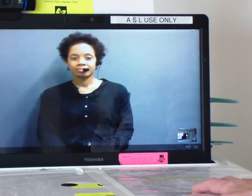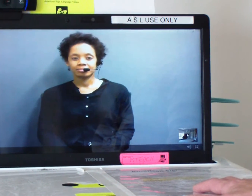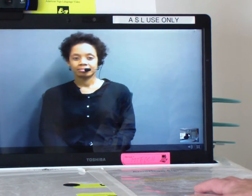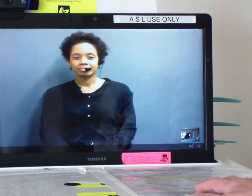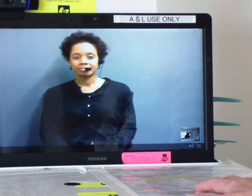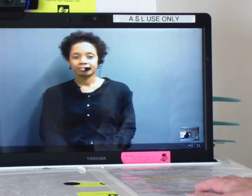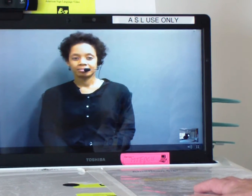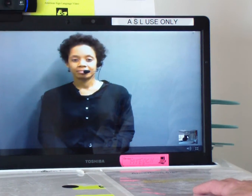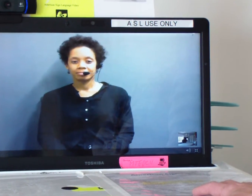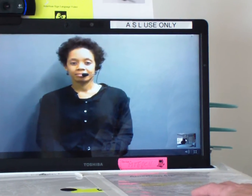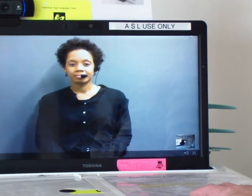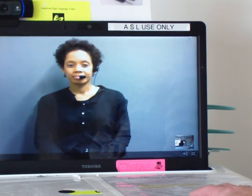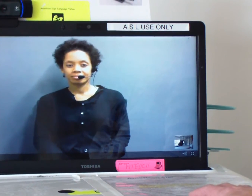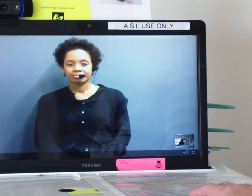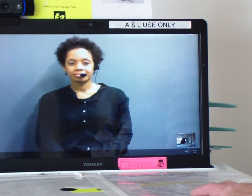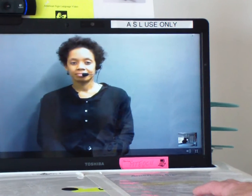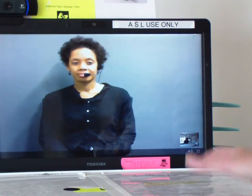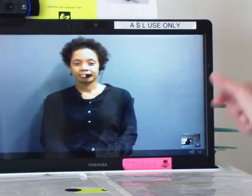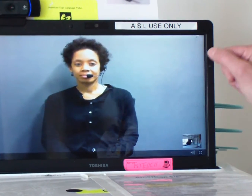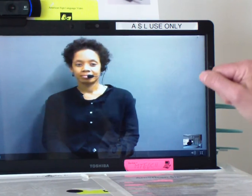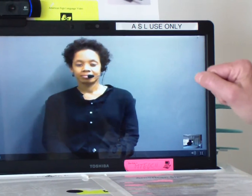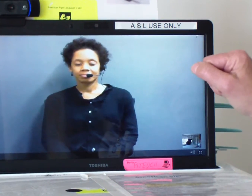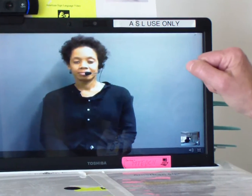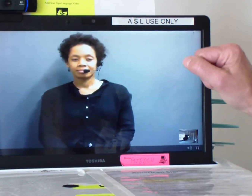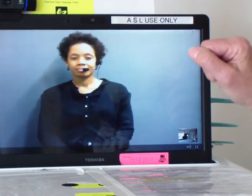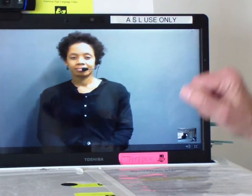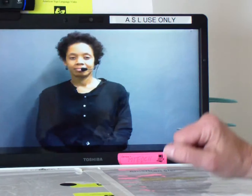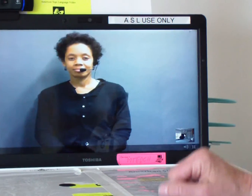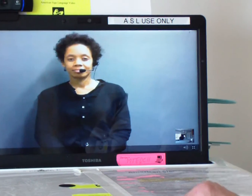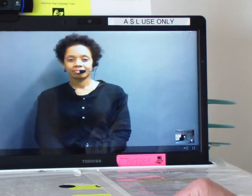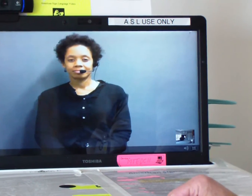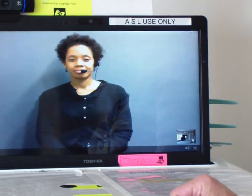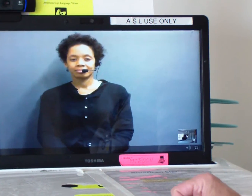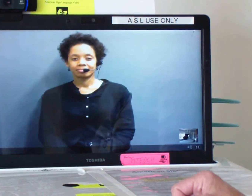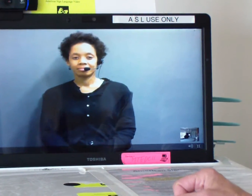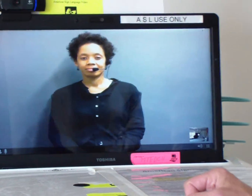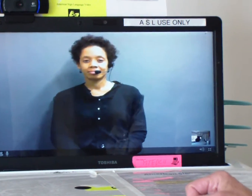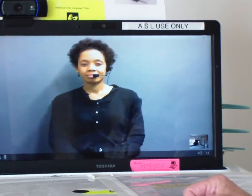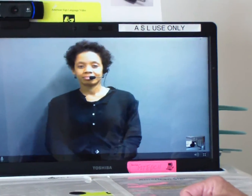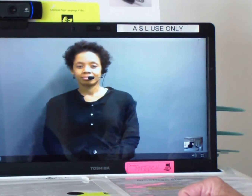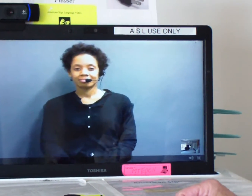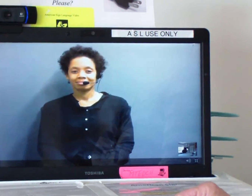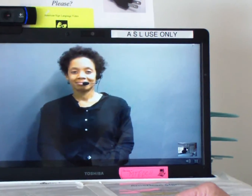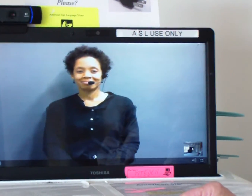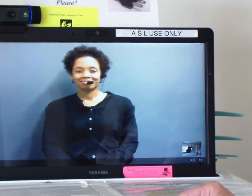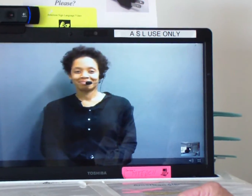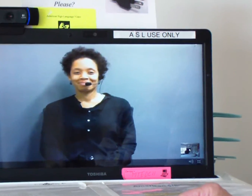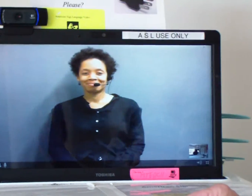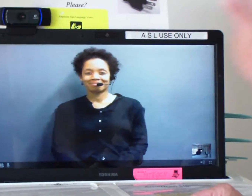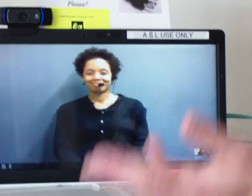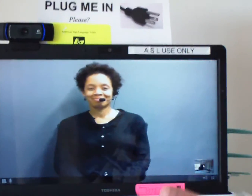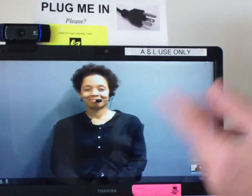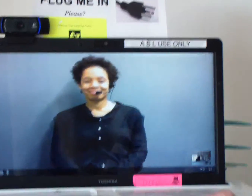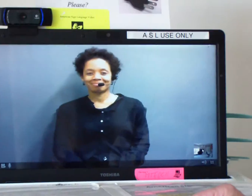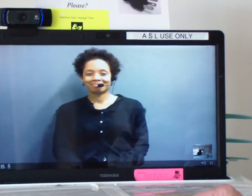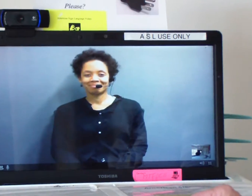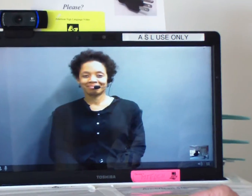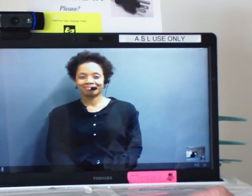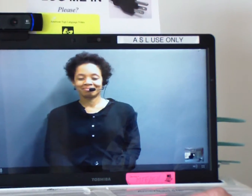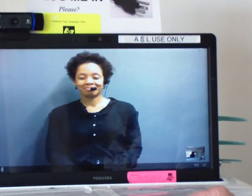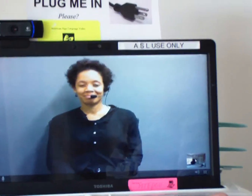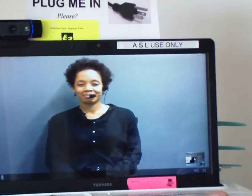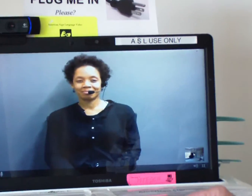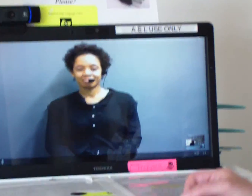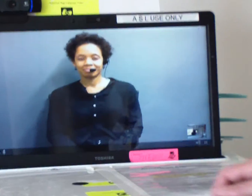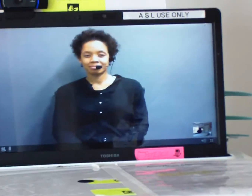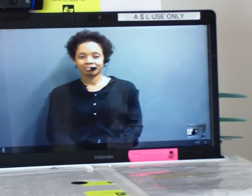the interpreter will sign away. The way it works is, I'm the clinician, I will start talking